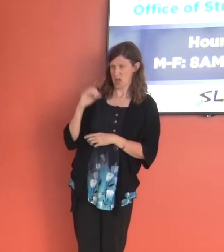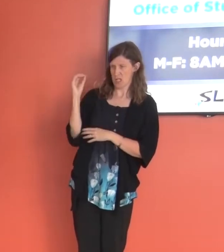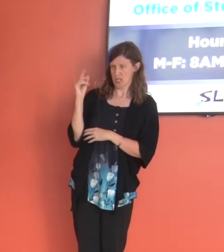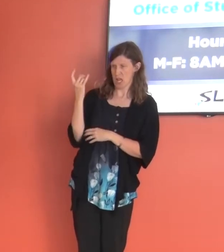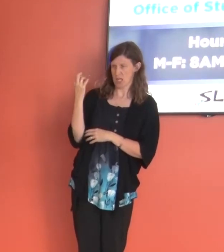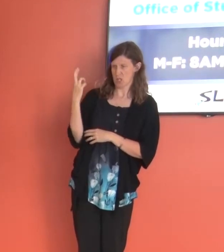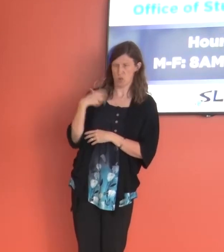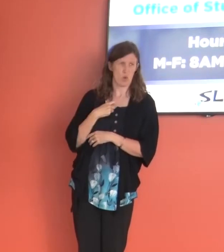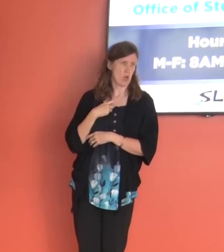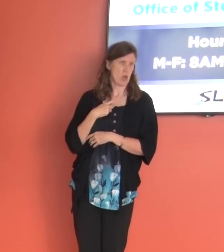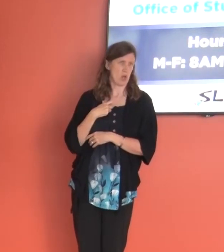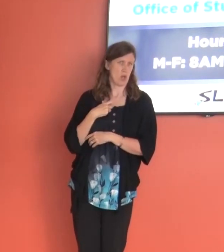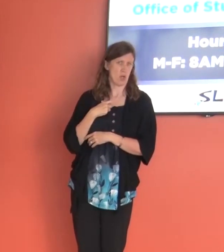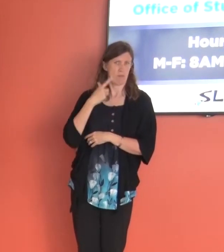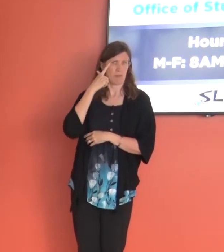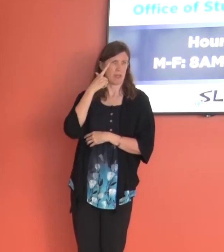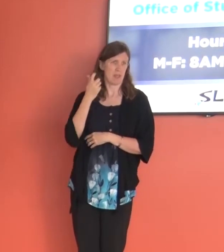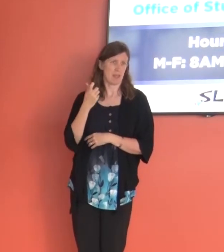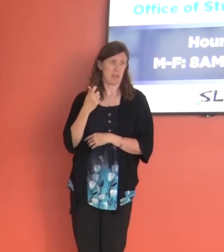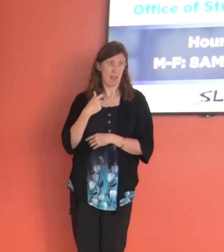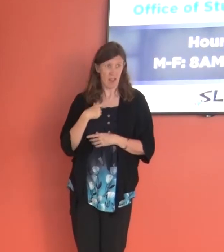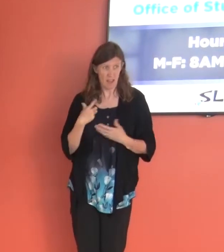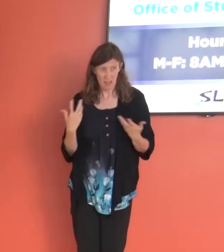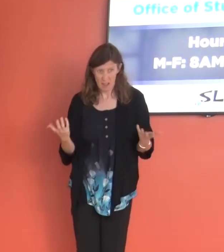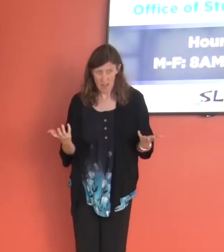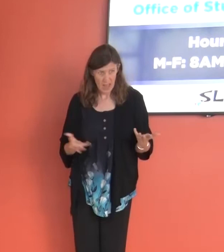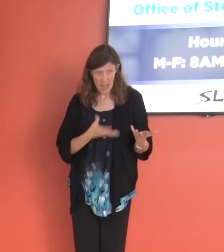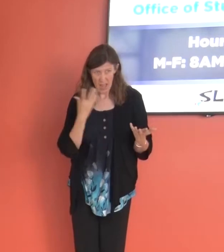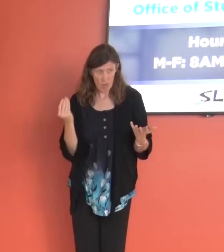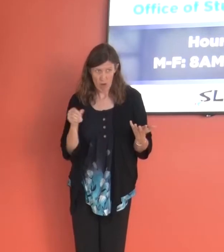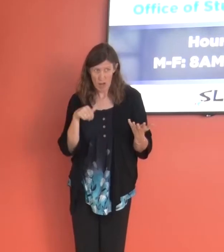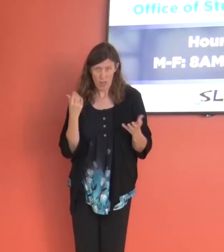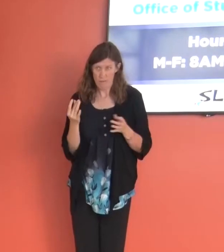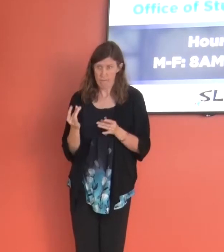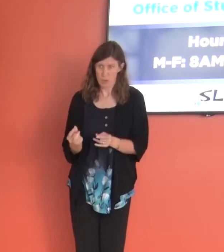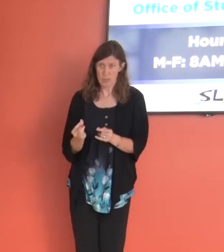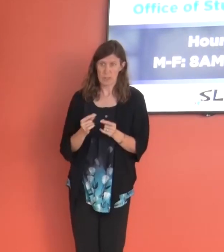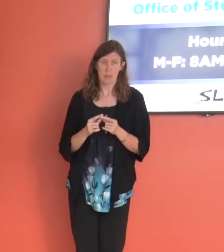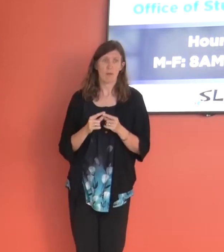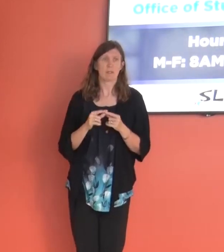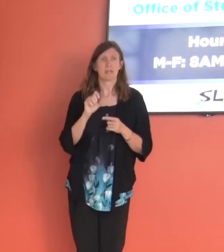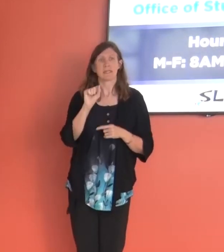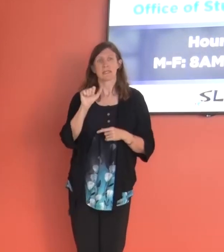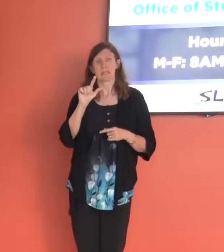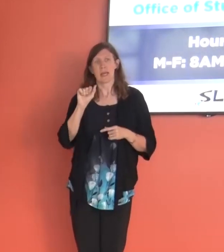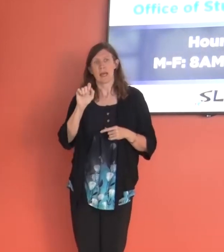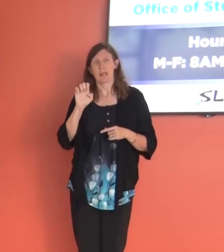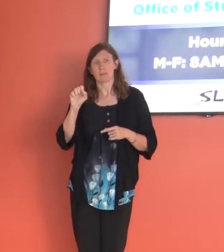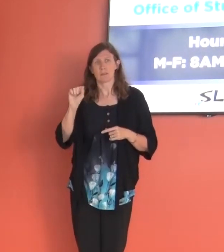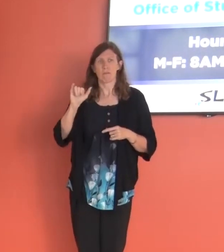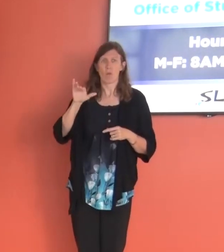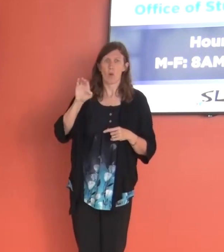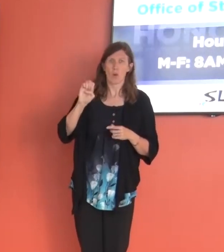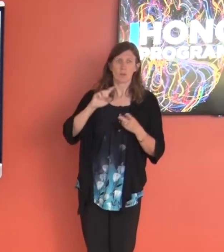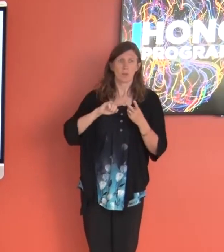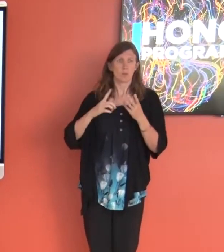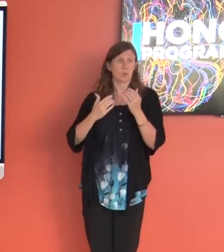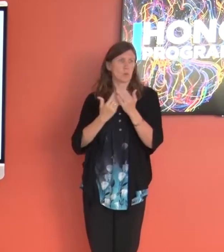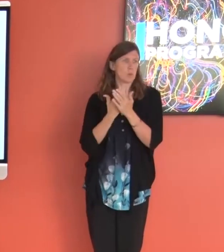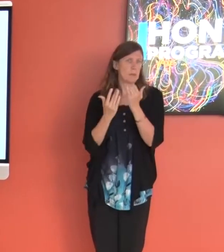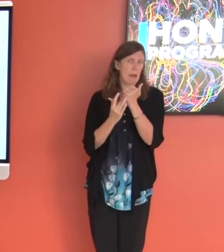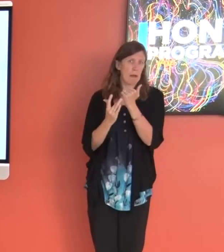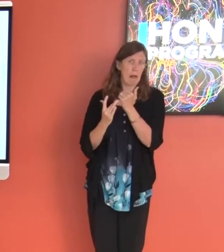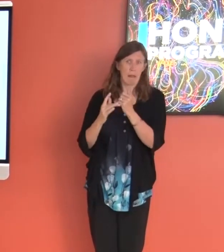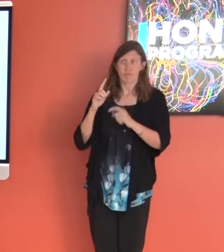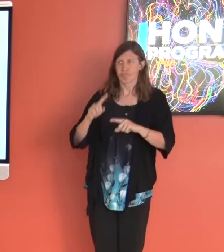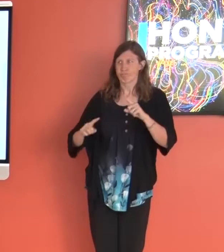dinosaur, because she said, okay, and, you know, they want to see Salesforce. They want to see all of the new technology that's being used.